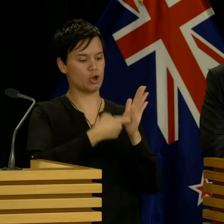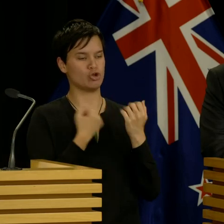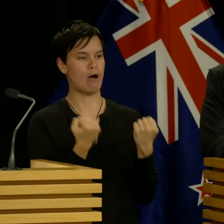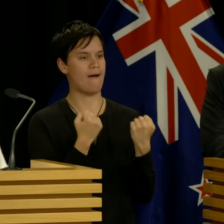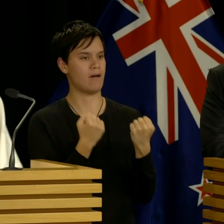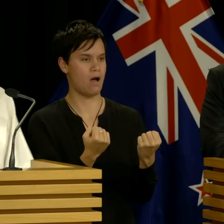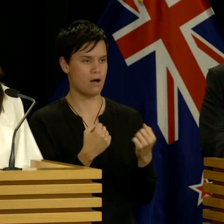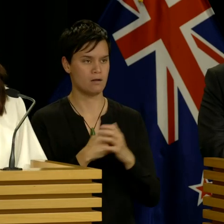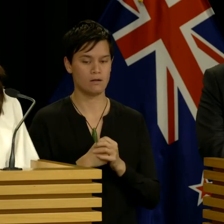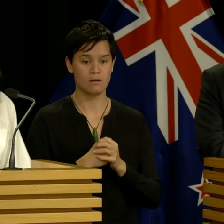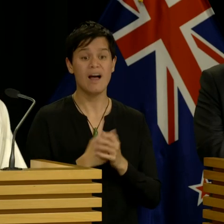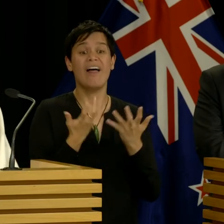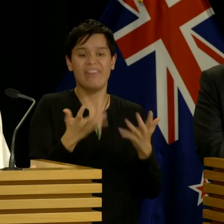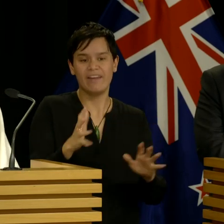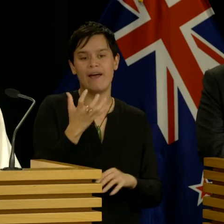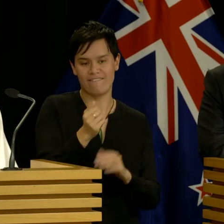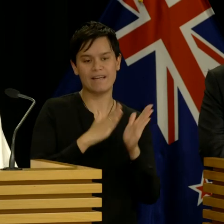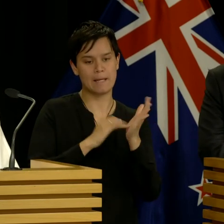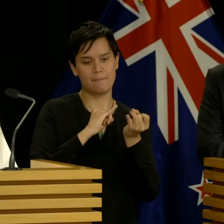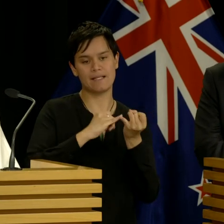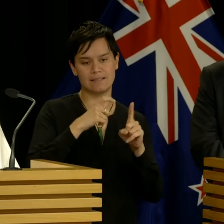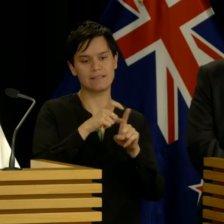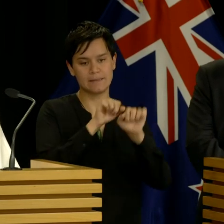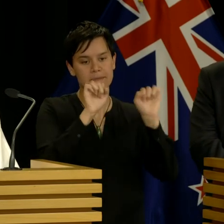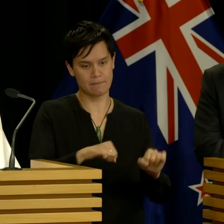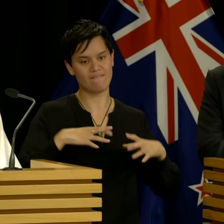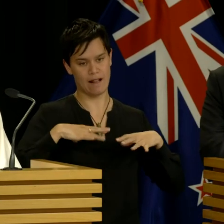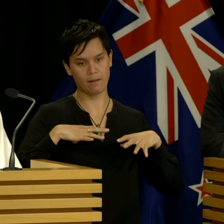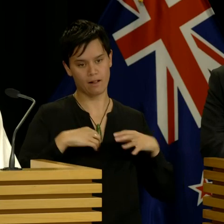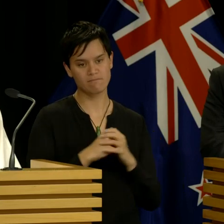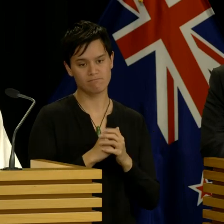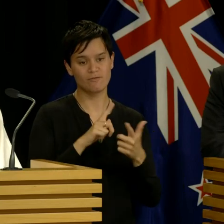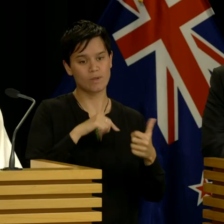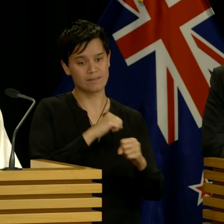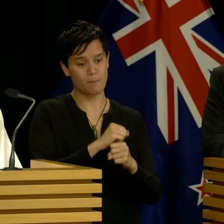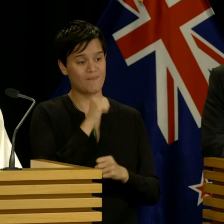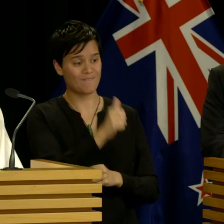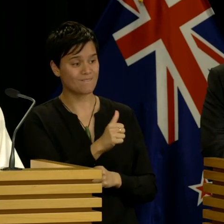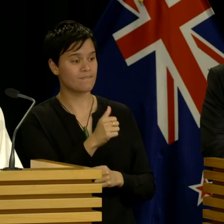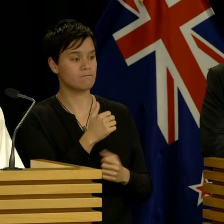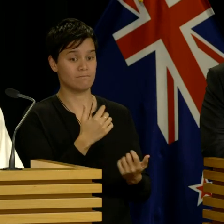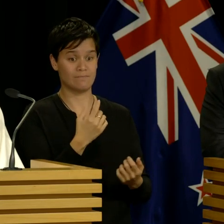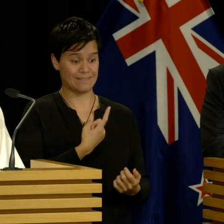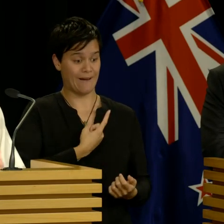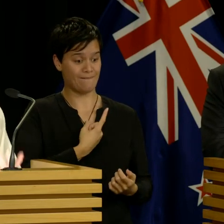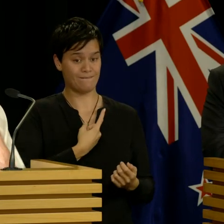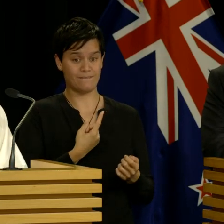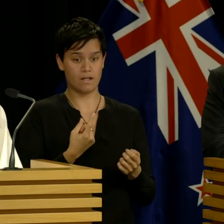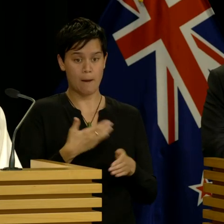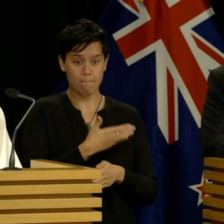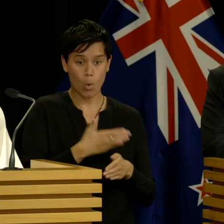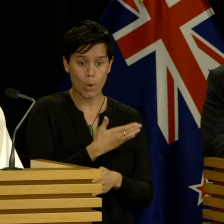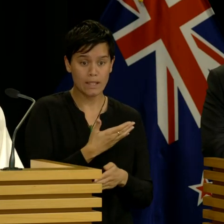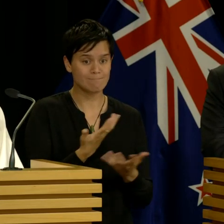have the MSD system available for different scenarios that may arise. For instance, if someone is not directly employed and they're unable to work, that's when